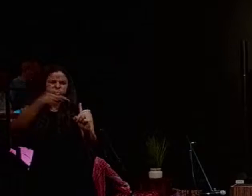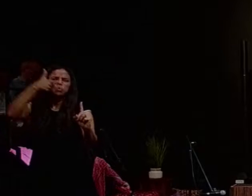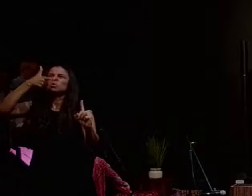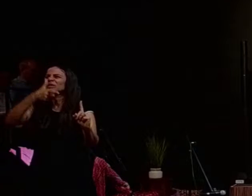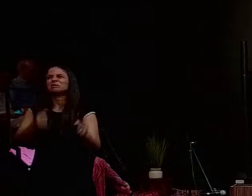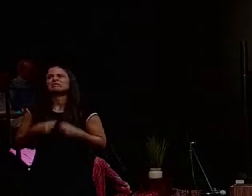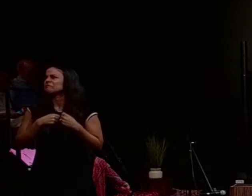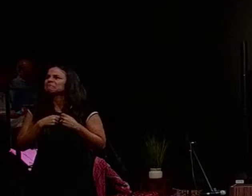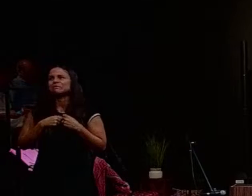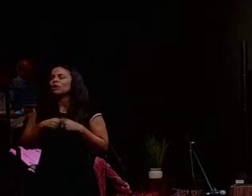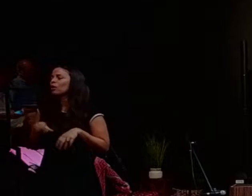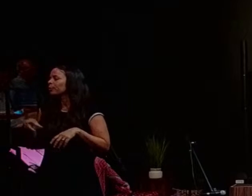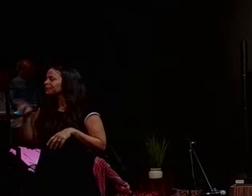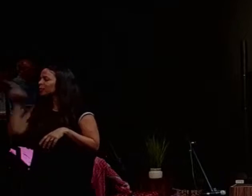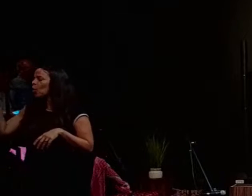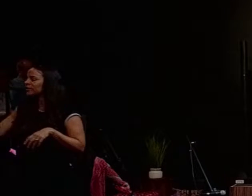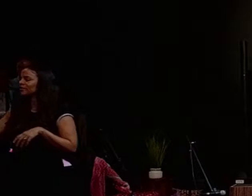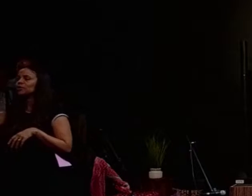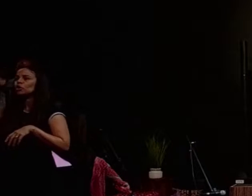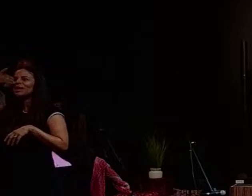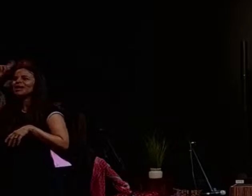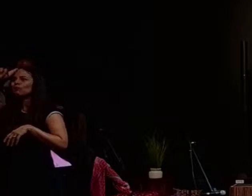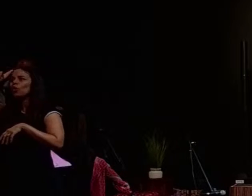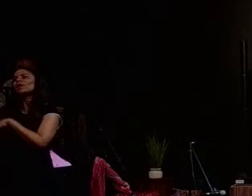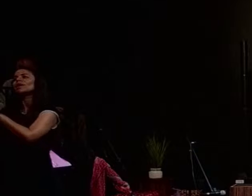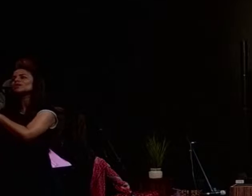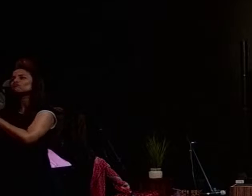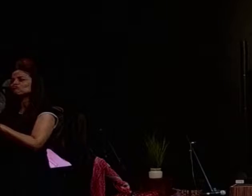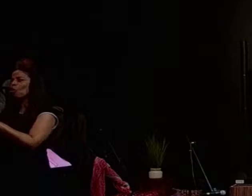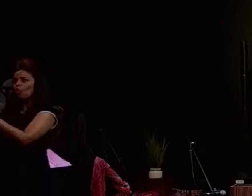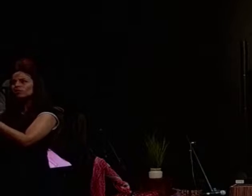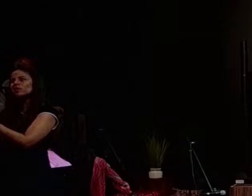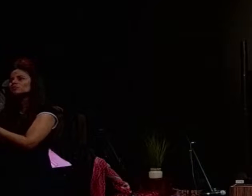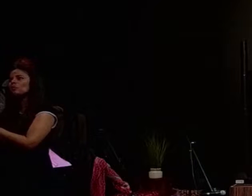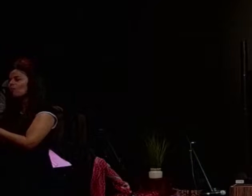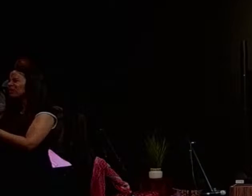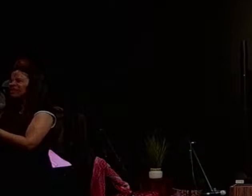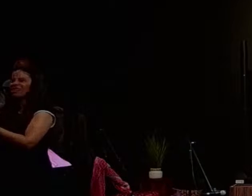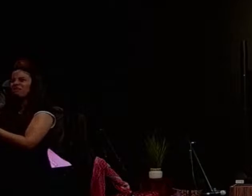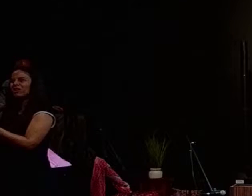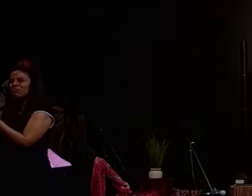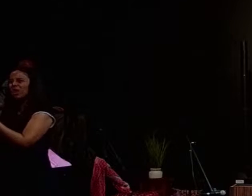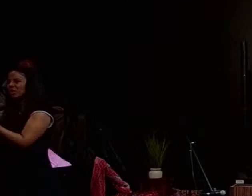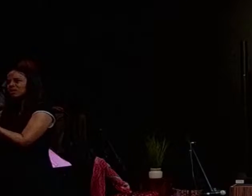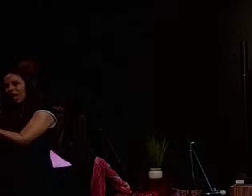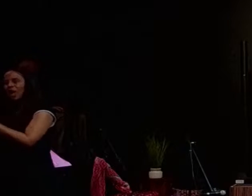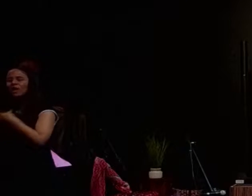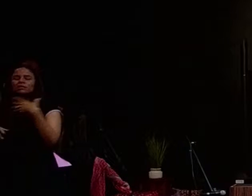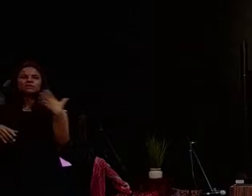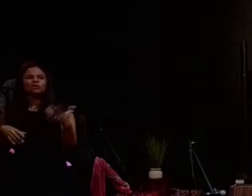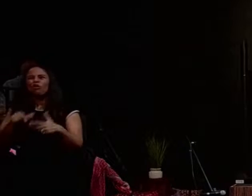dead after staying with many different public resorts. 7 dead in New Hampshire car crash involving U.S. Marines biker